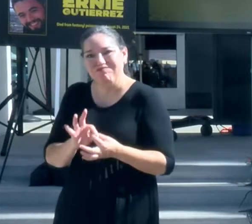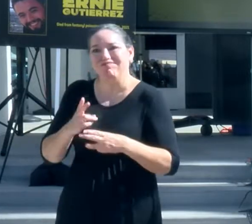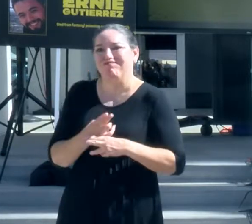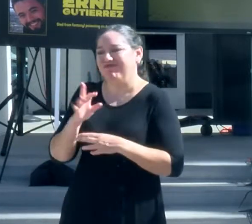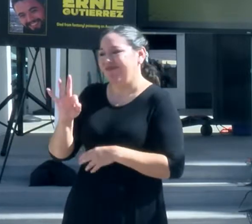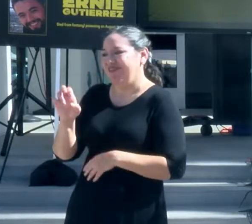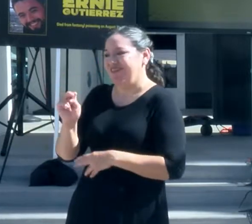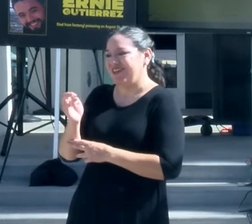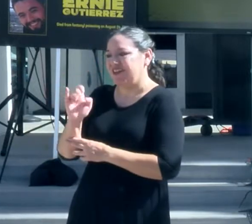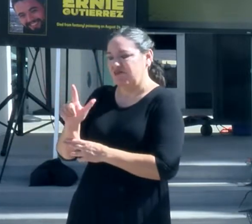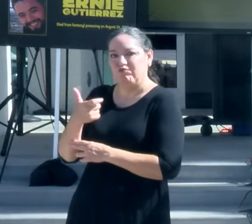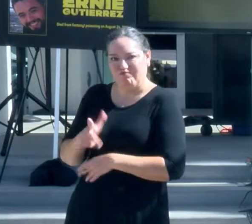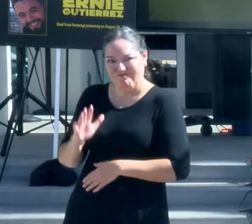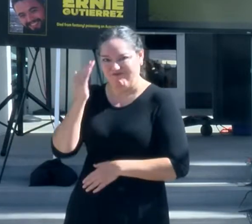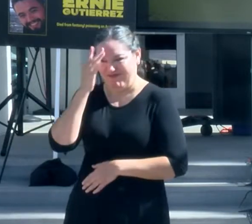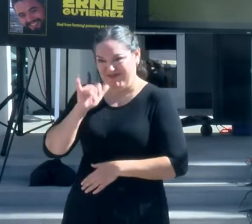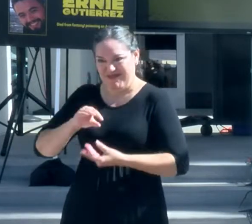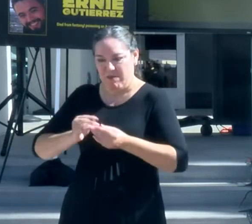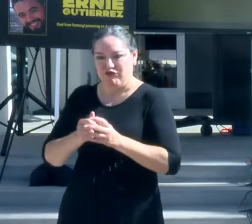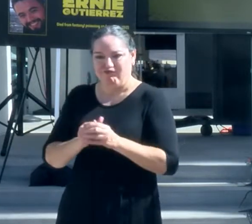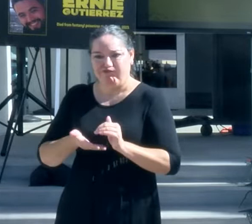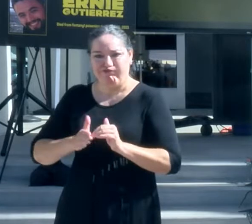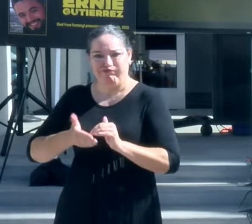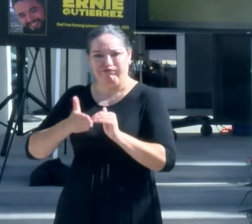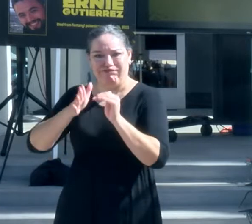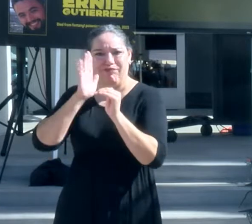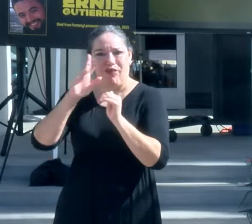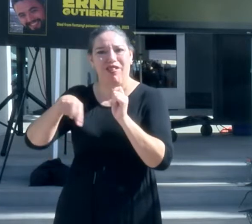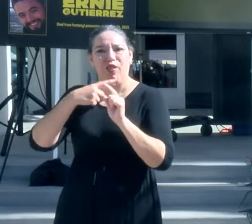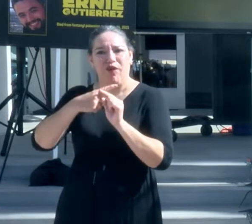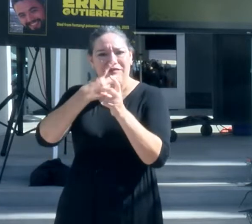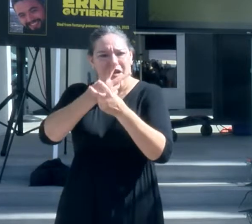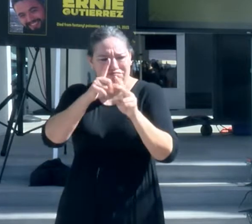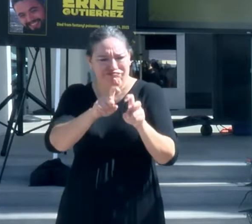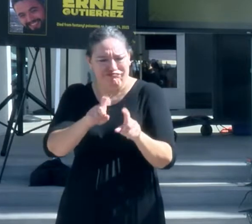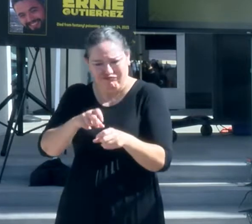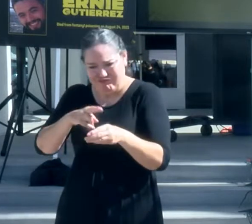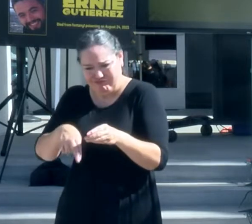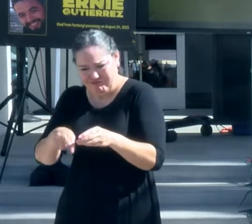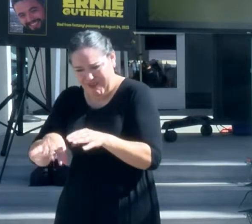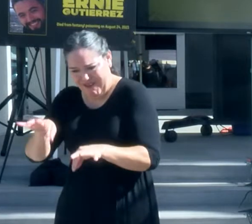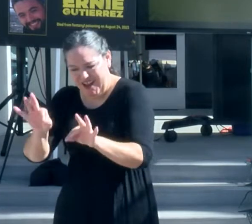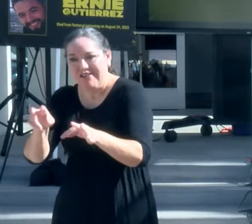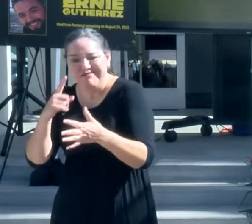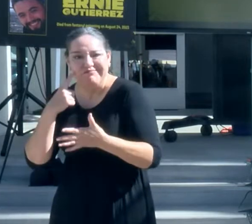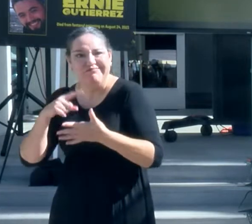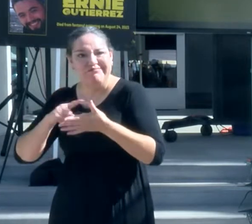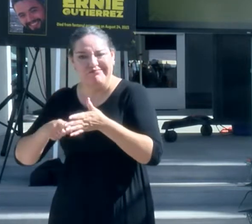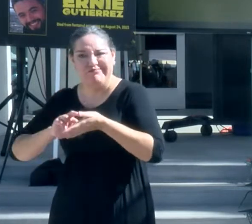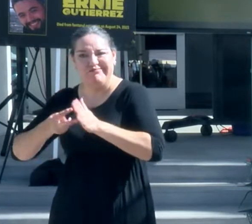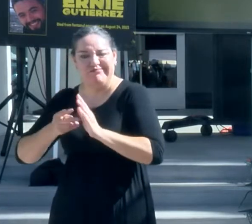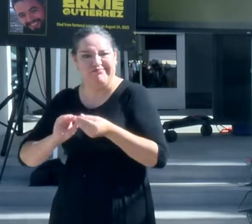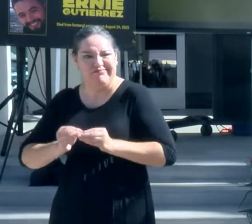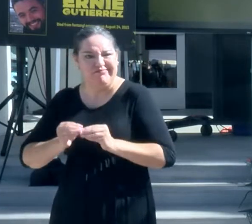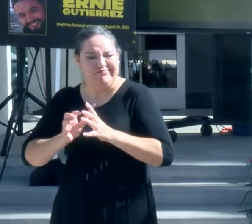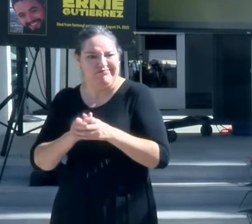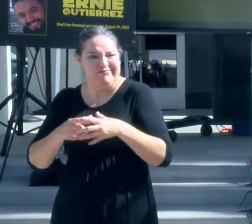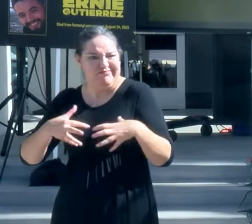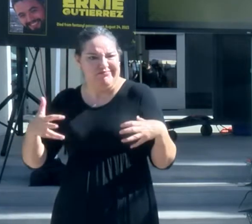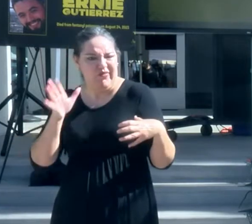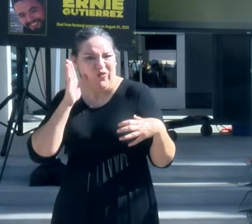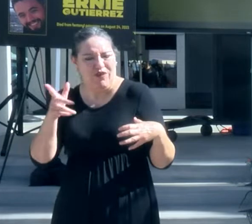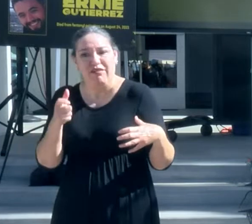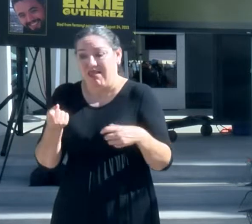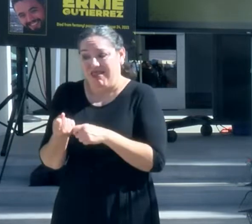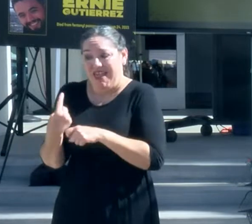know that that number will significantly increase as toxicology results continue to come in. We will far exceed last year's fentanyl